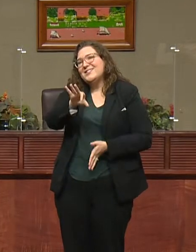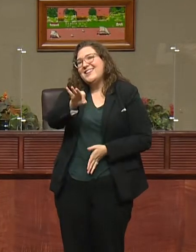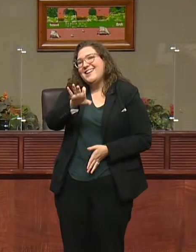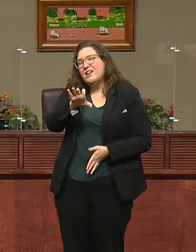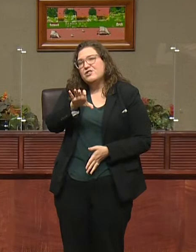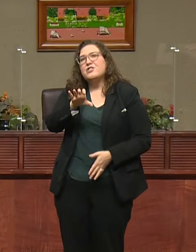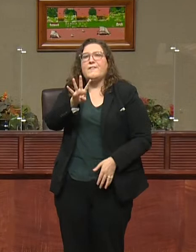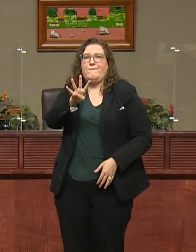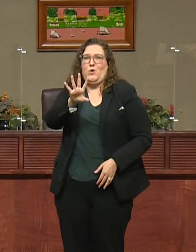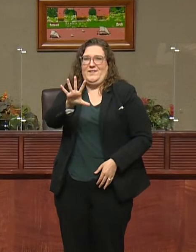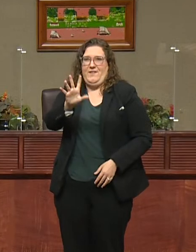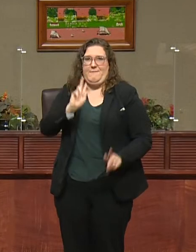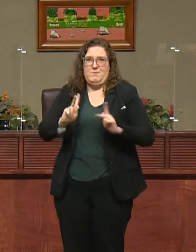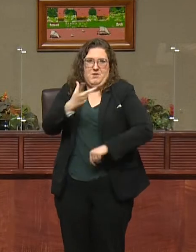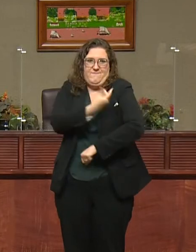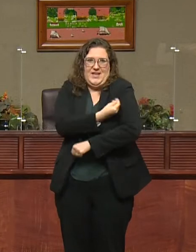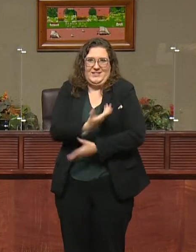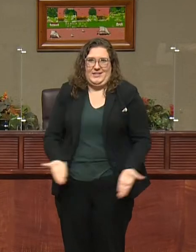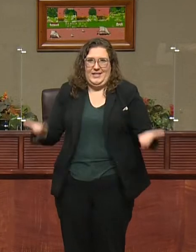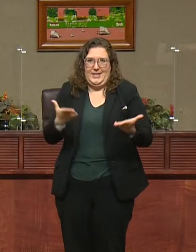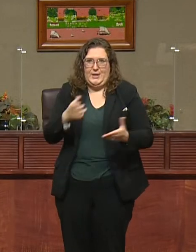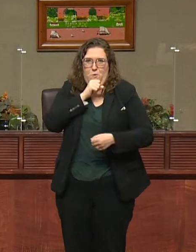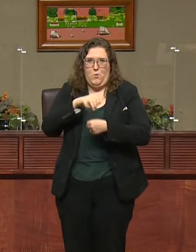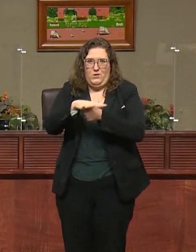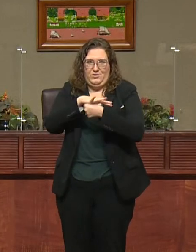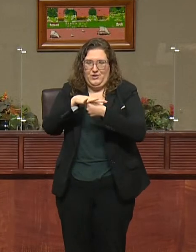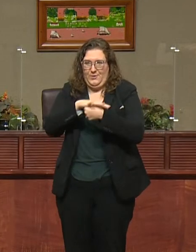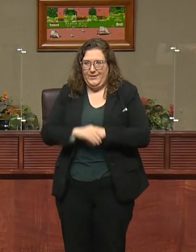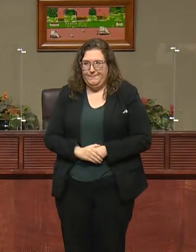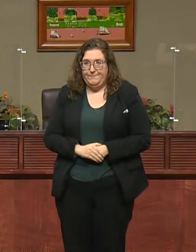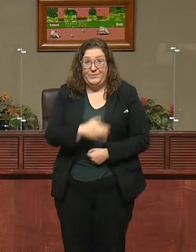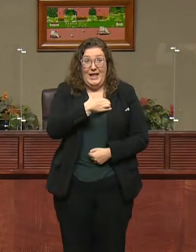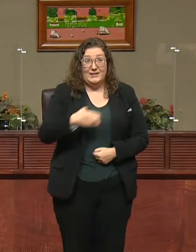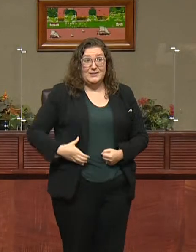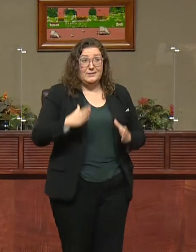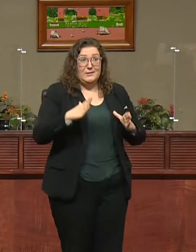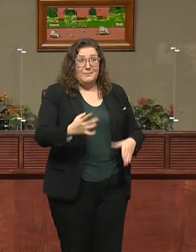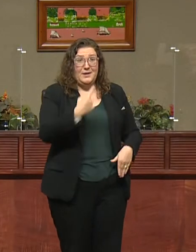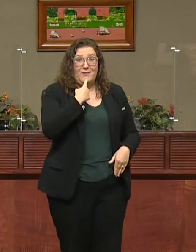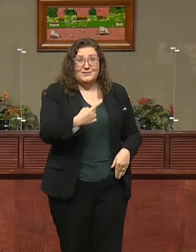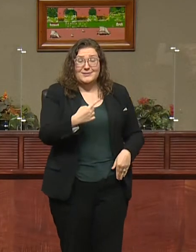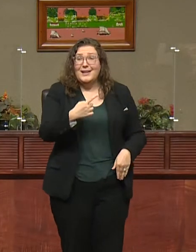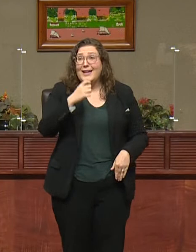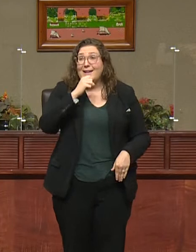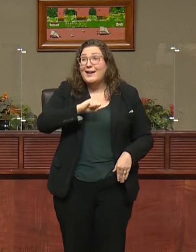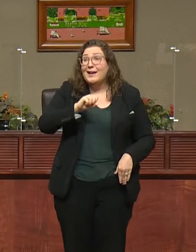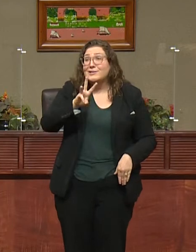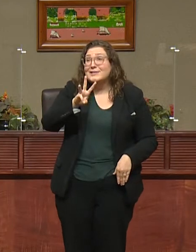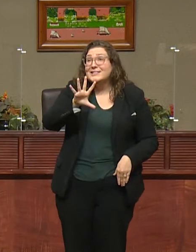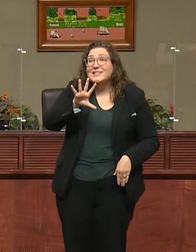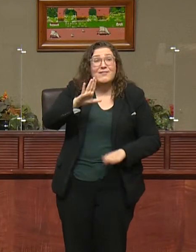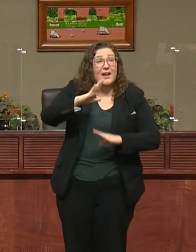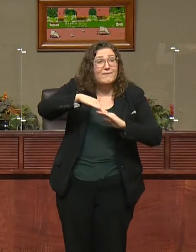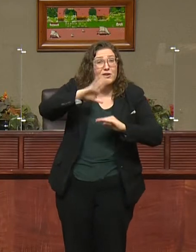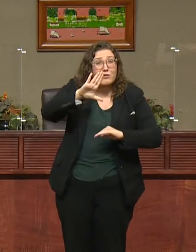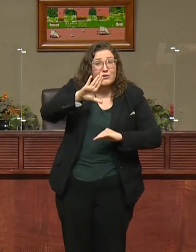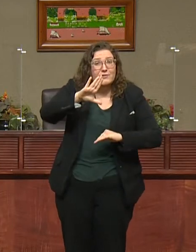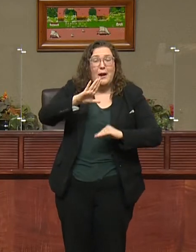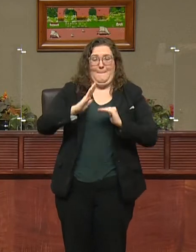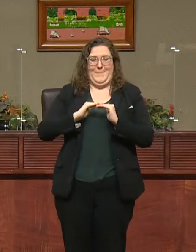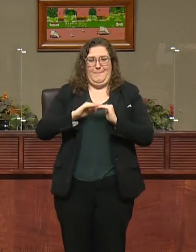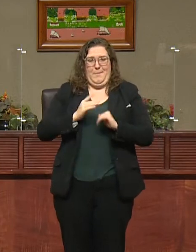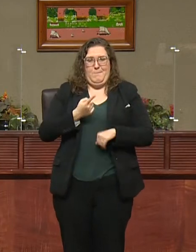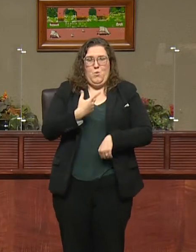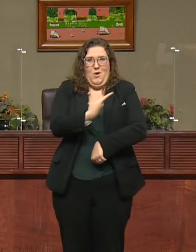633,945. And as the mayor mentioned, Orange County residents who are 65 plus with 1 or more doses is a